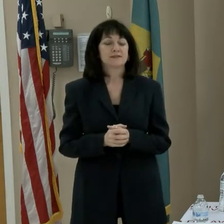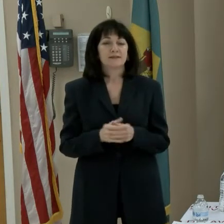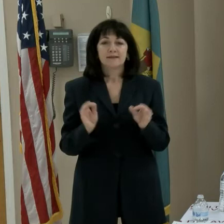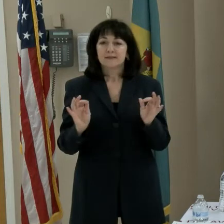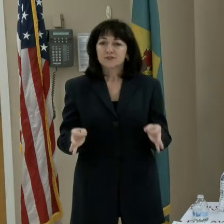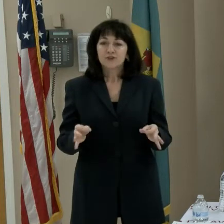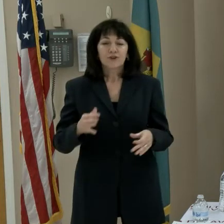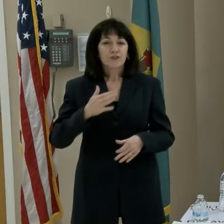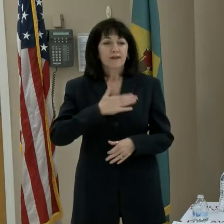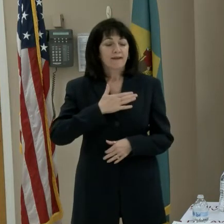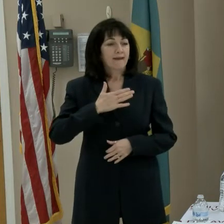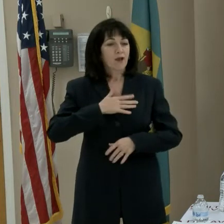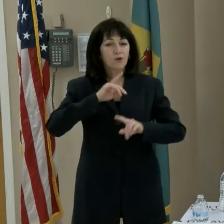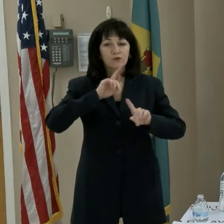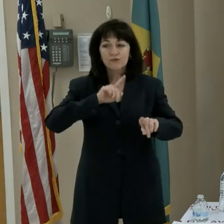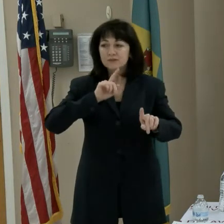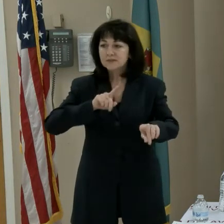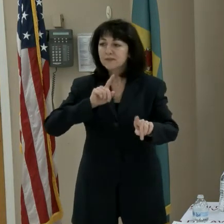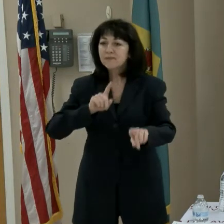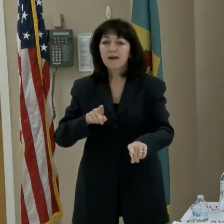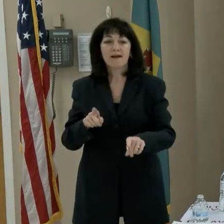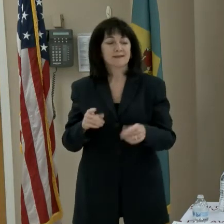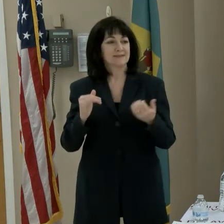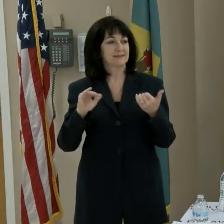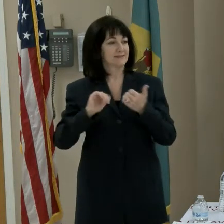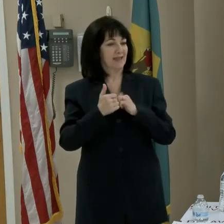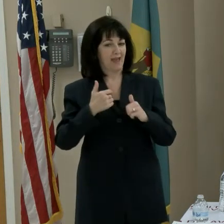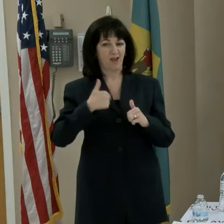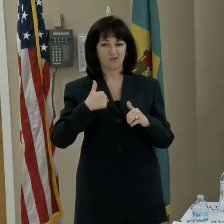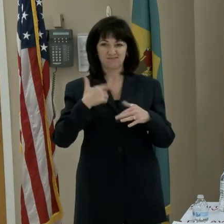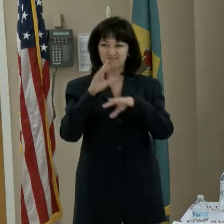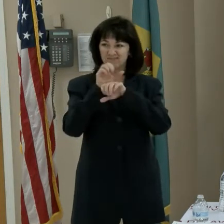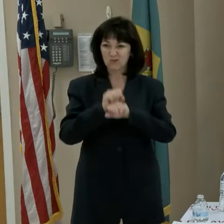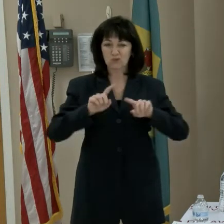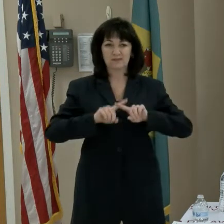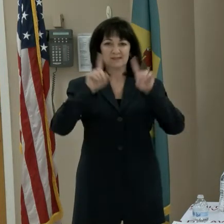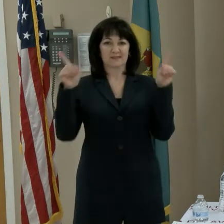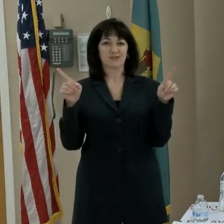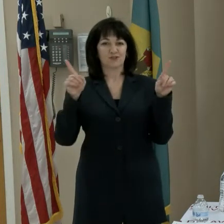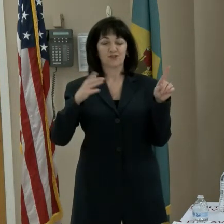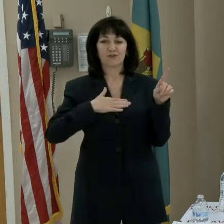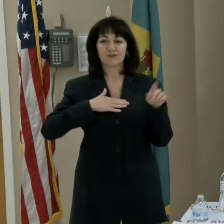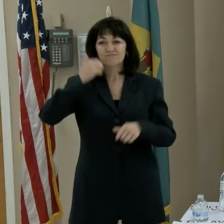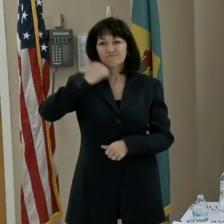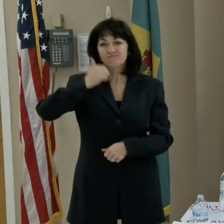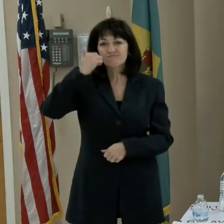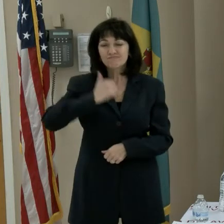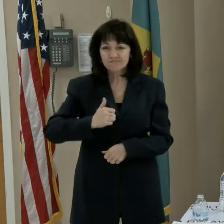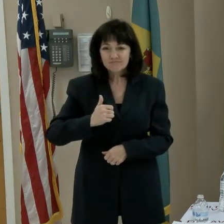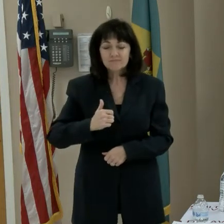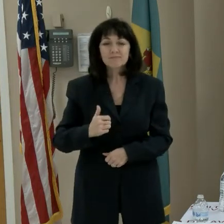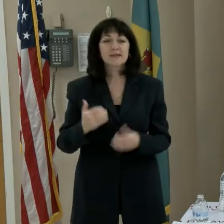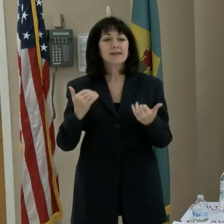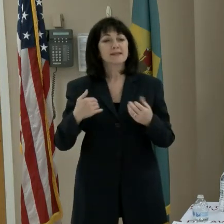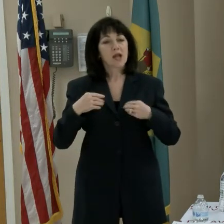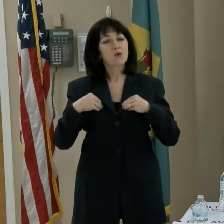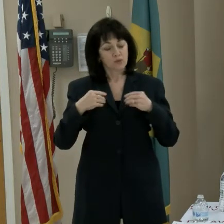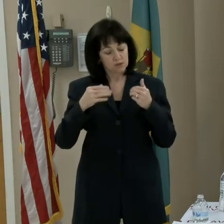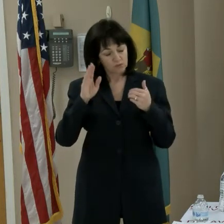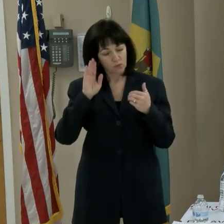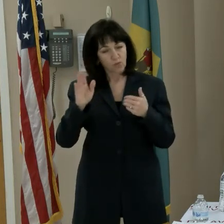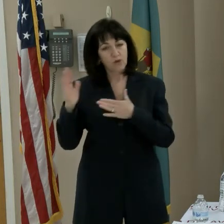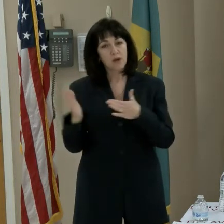our responses and part of how we're getting to a new normal. We are planning to offer this kind of update over Facebook Live